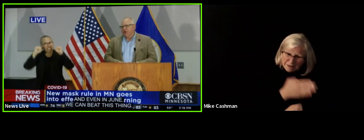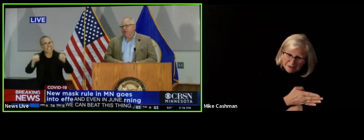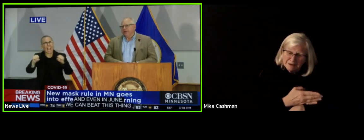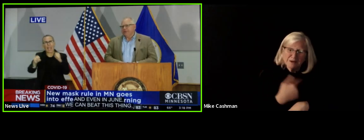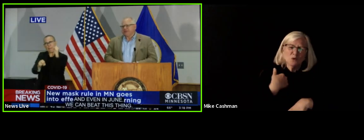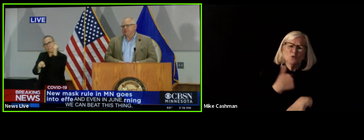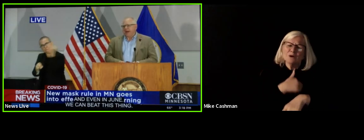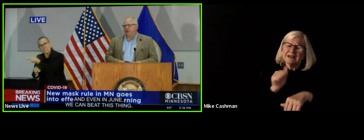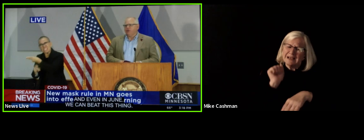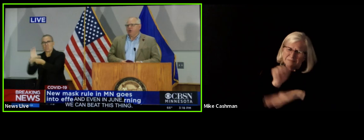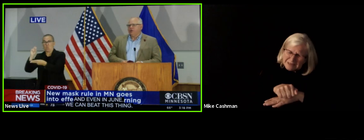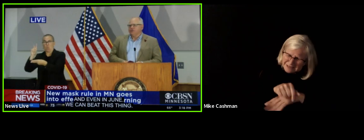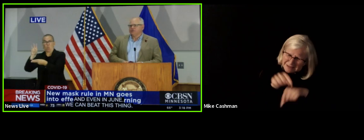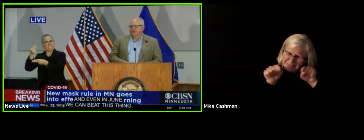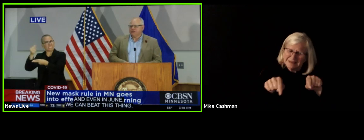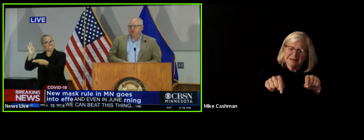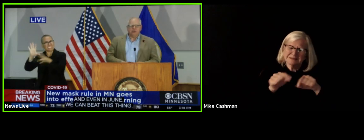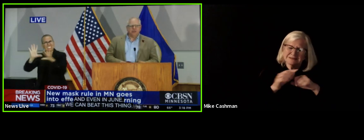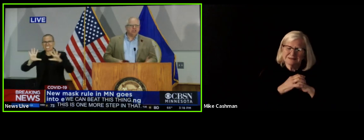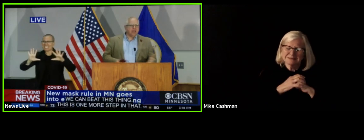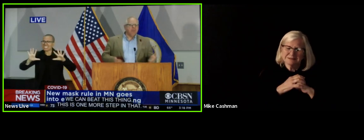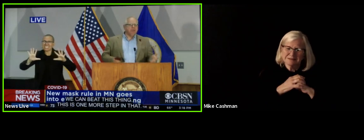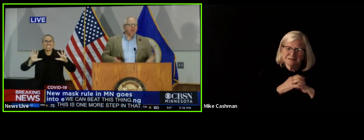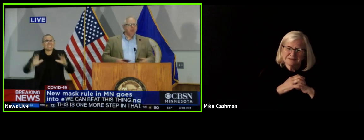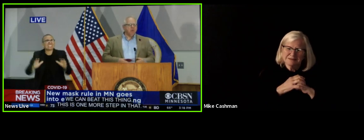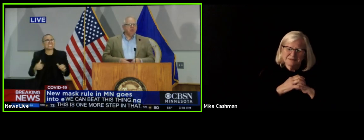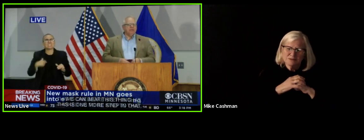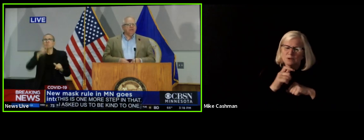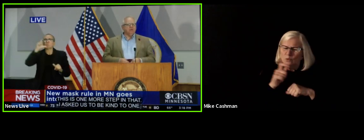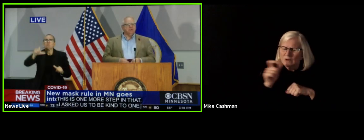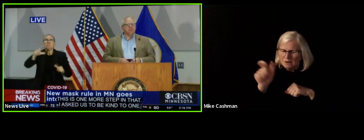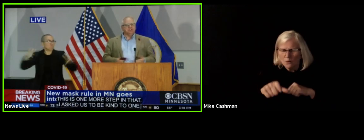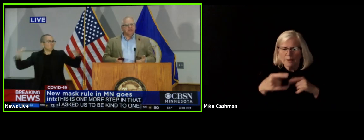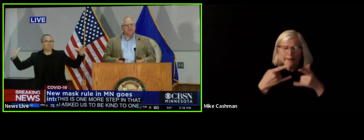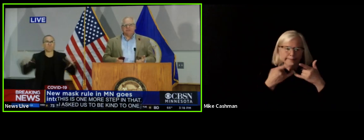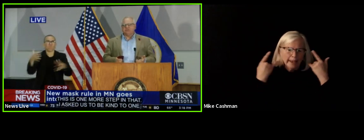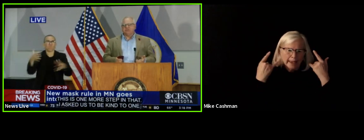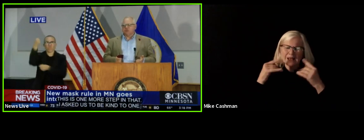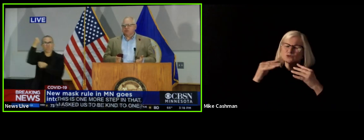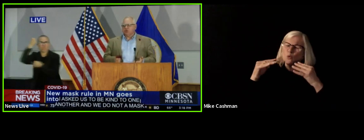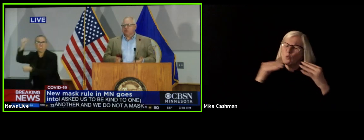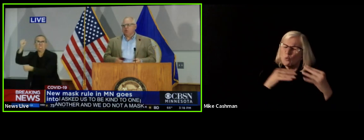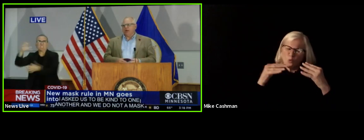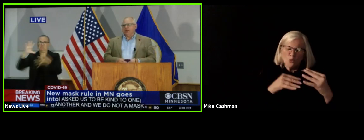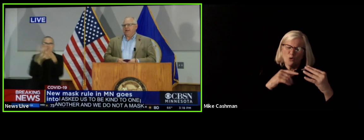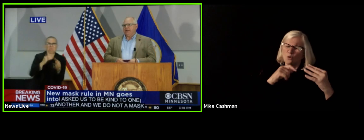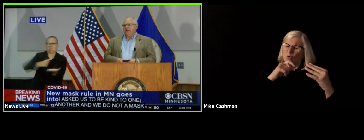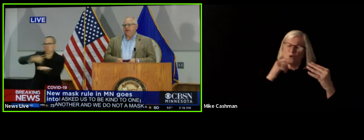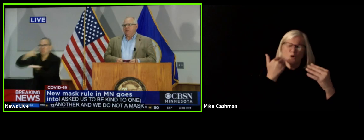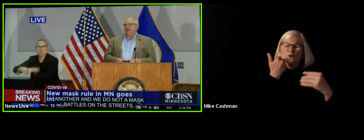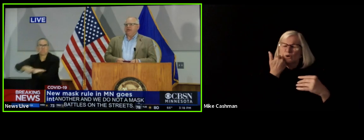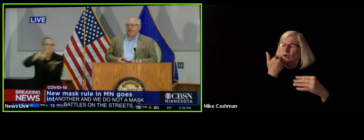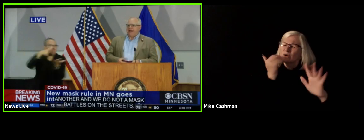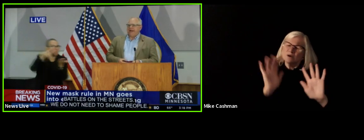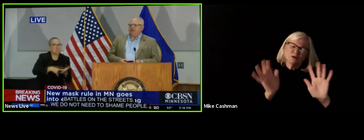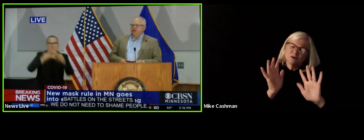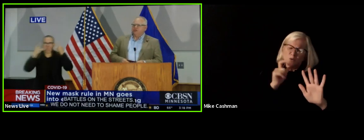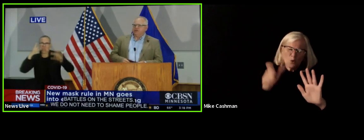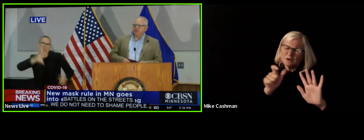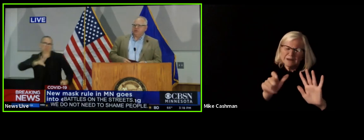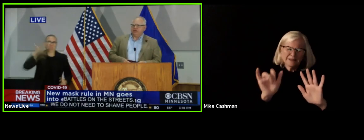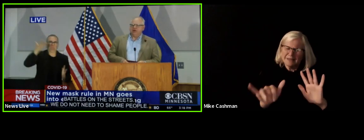don't need mask battles on the streets. We don't need to shame people. What we need to do is just say that this is the surest way that we can get back to doing